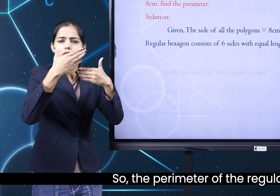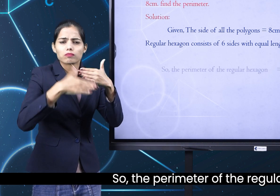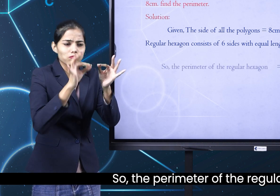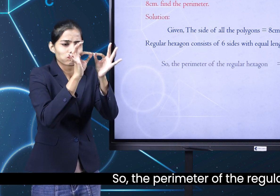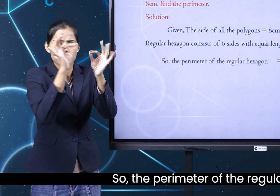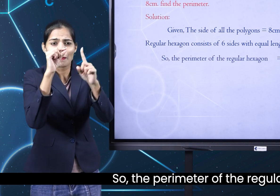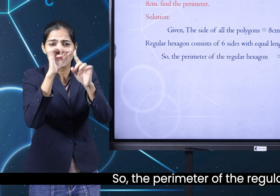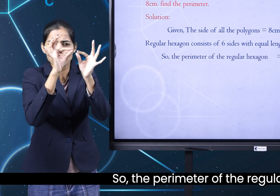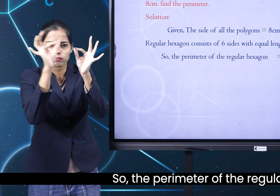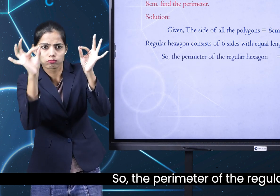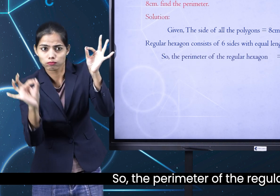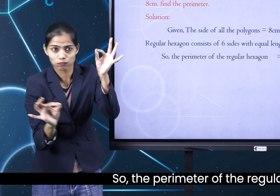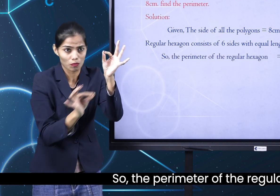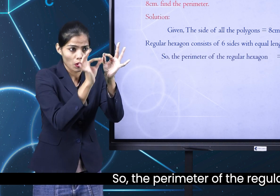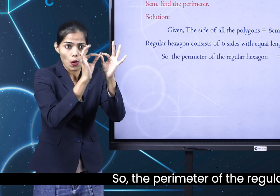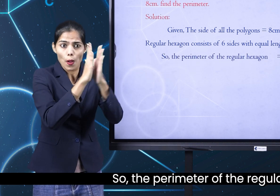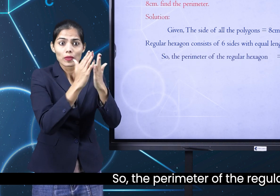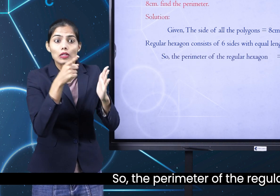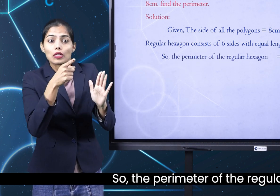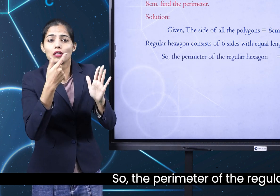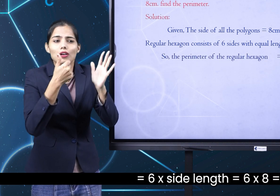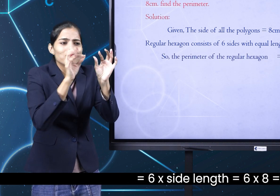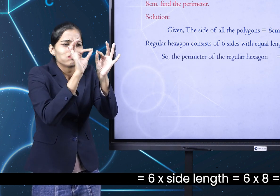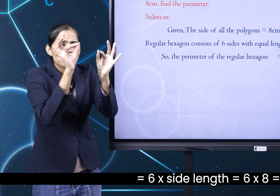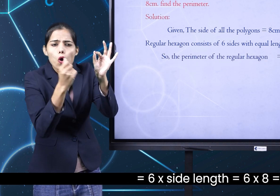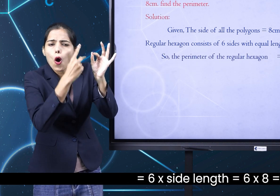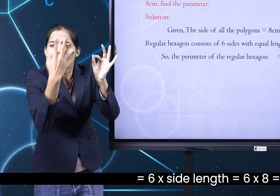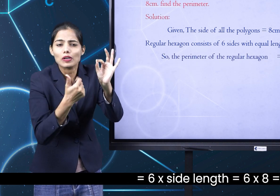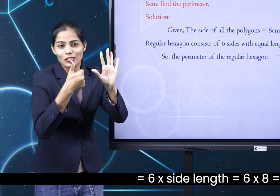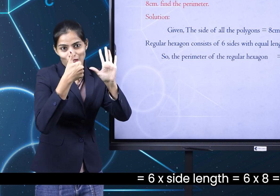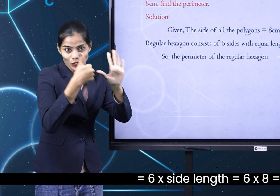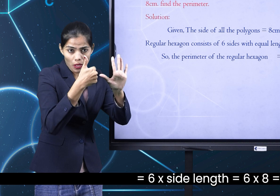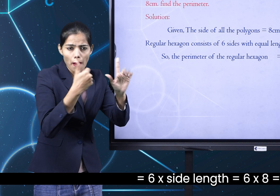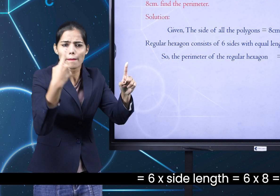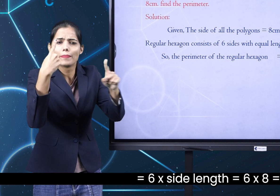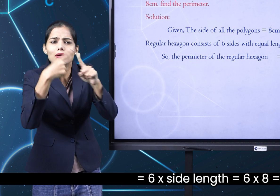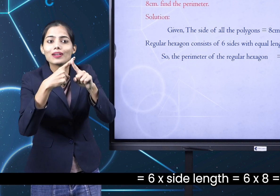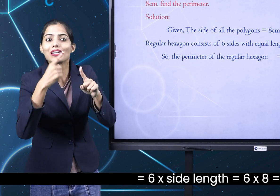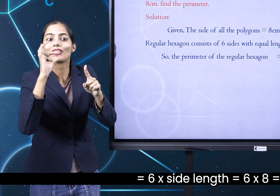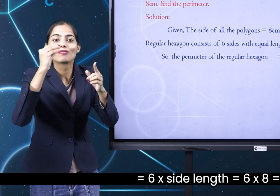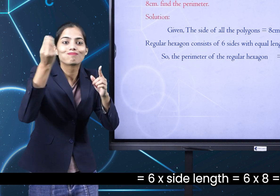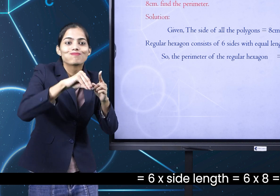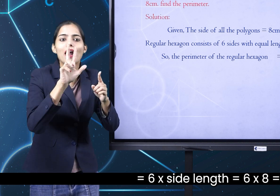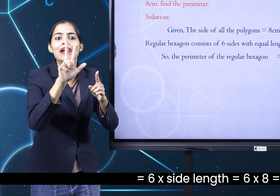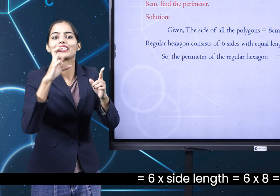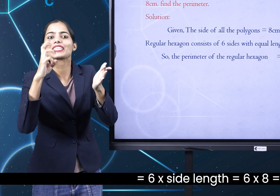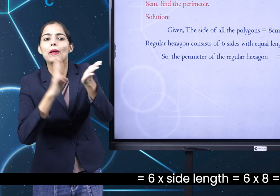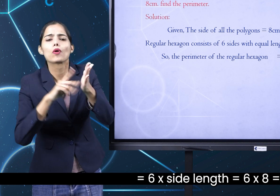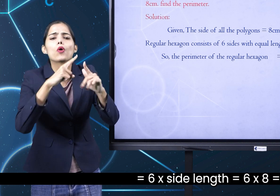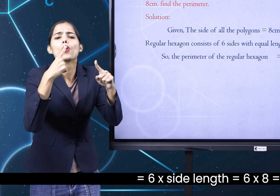So, the perimeter of the regular hexagon is equal to 6 into side length is equal to 6